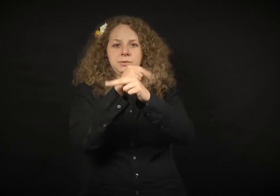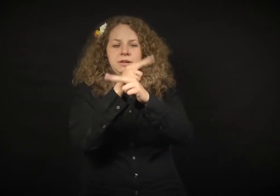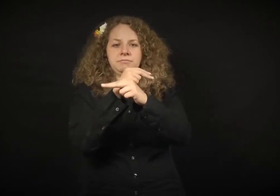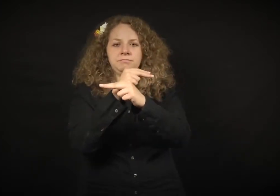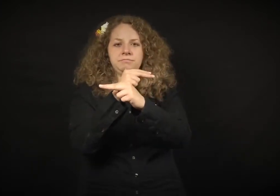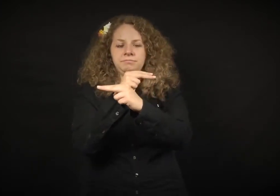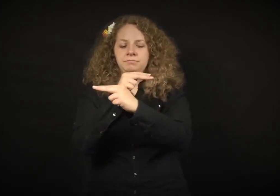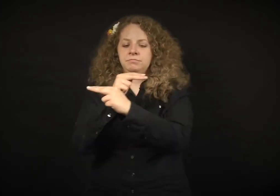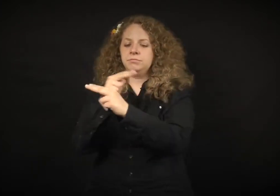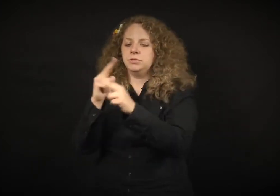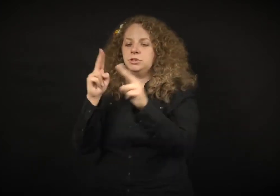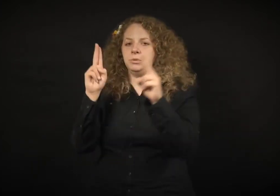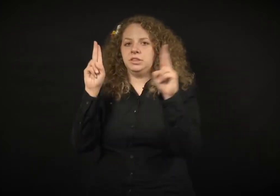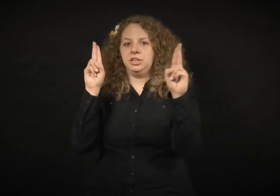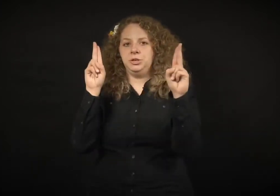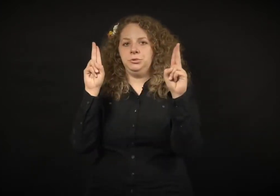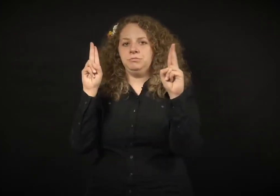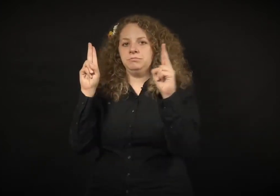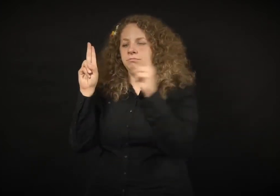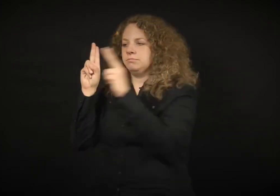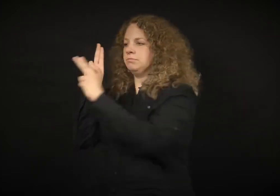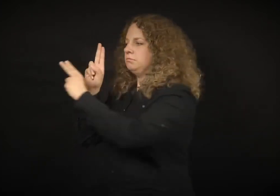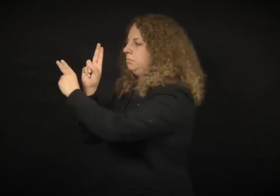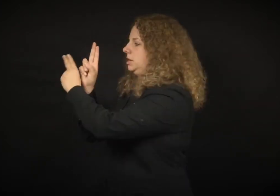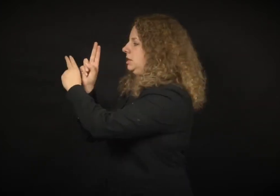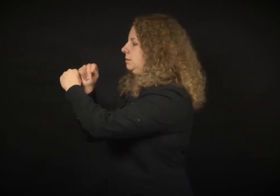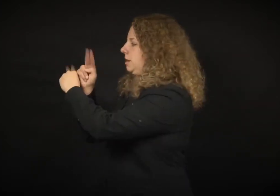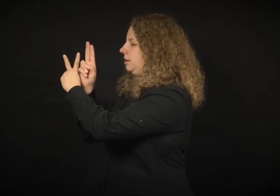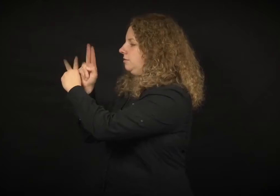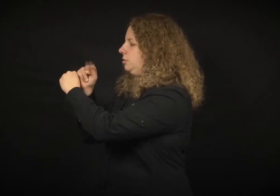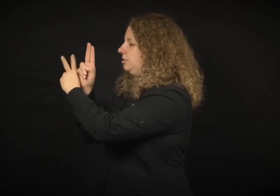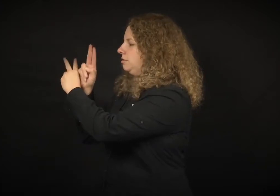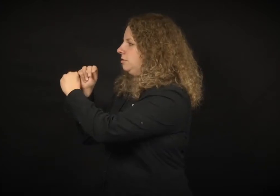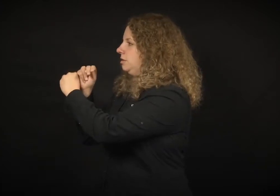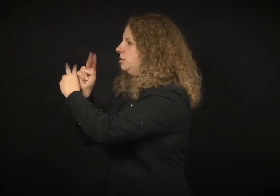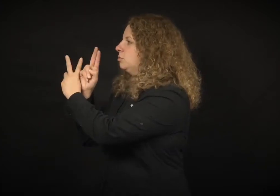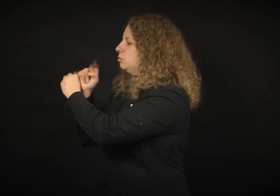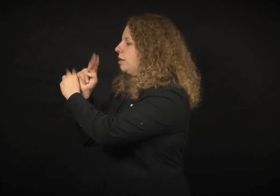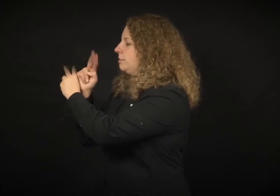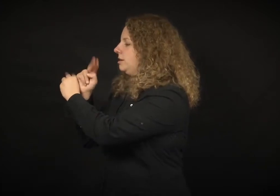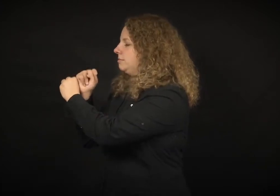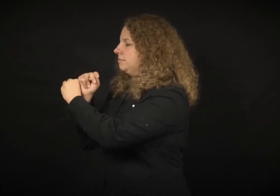well. So with a U, bending back and forth, rabbit